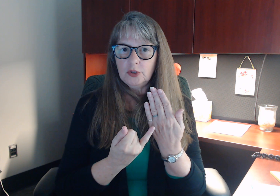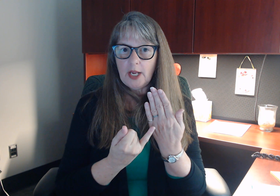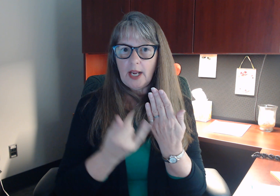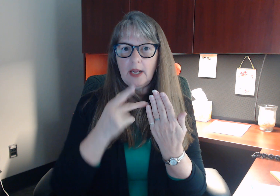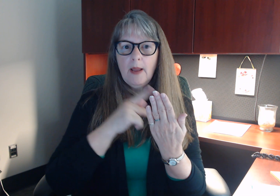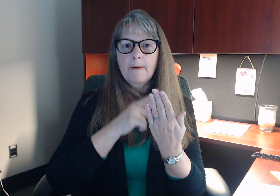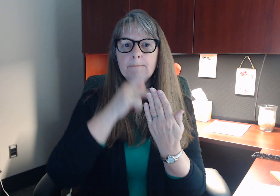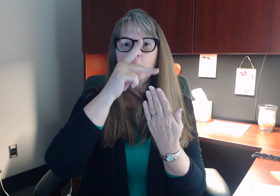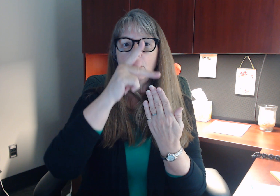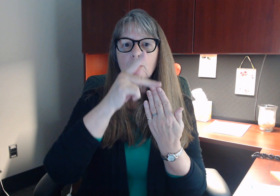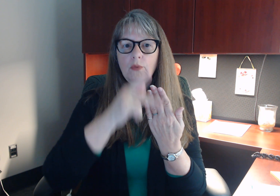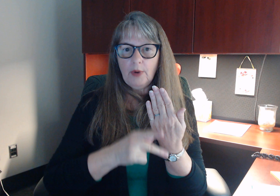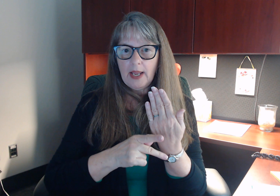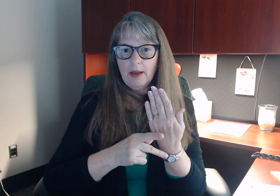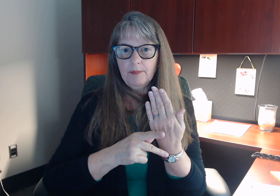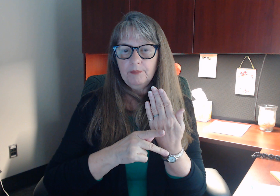P-J, program.